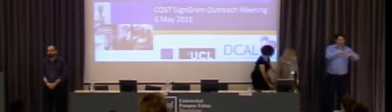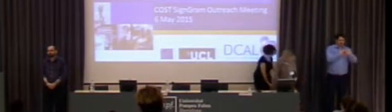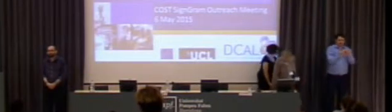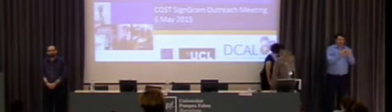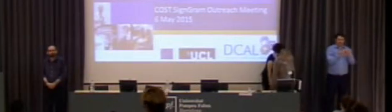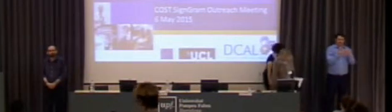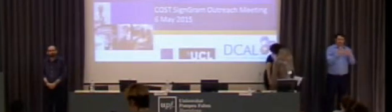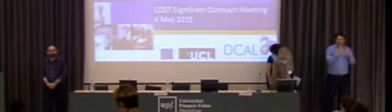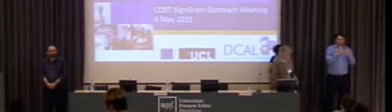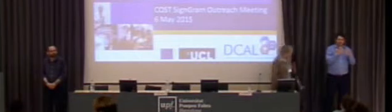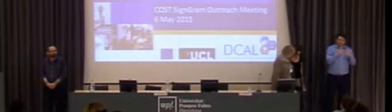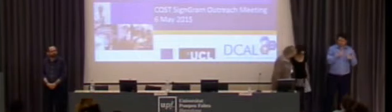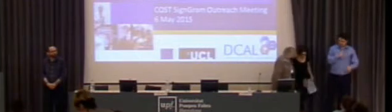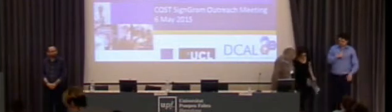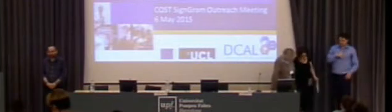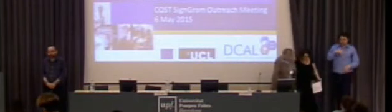Ronnie. Sure.